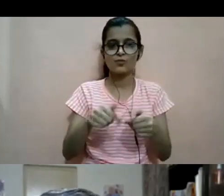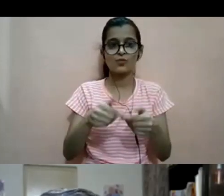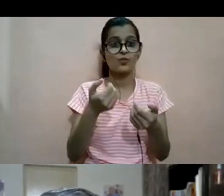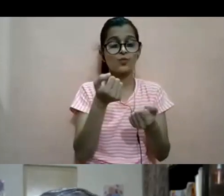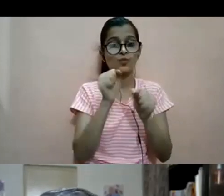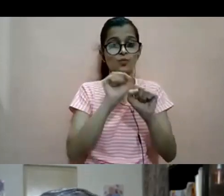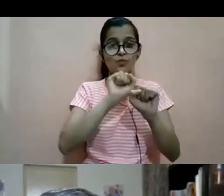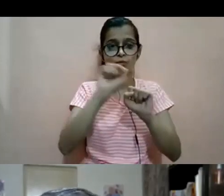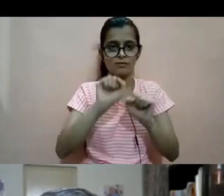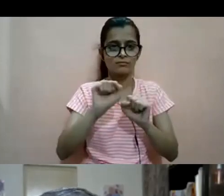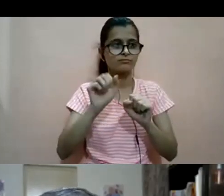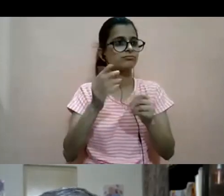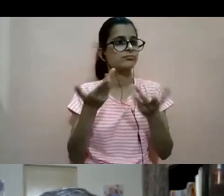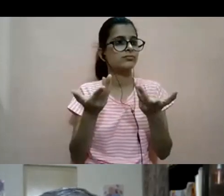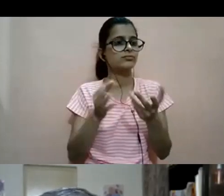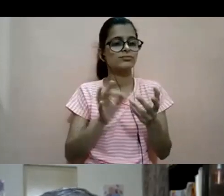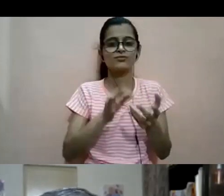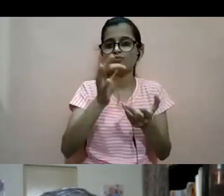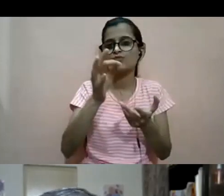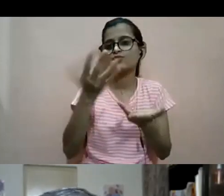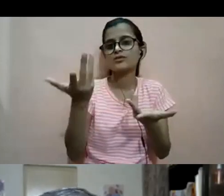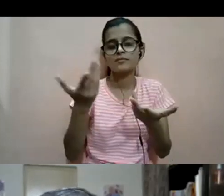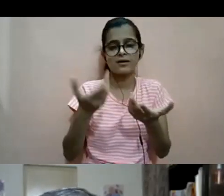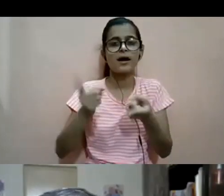in future and